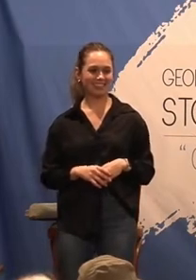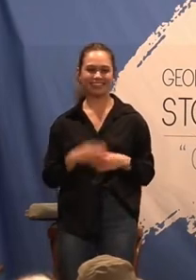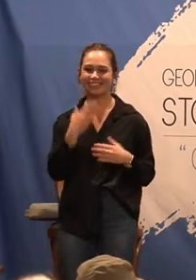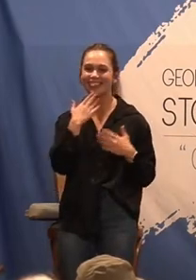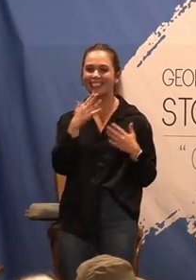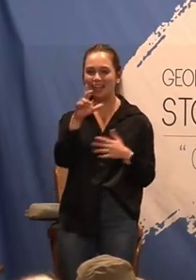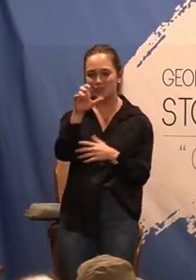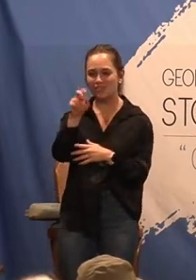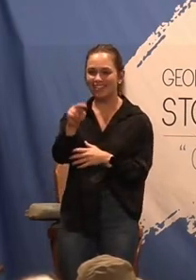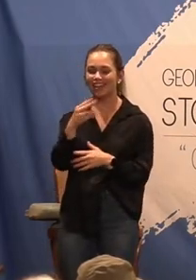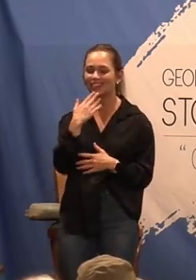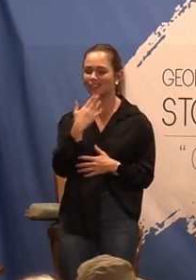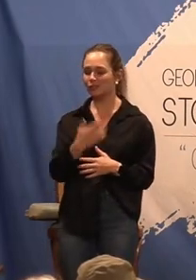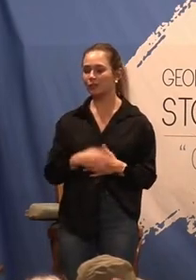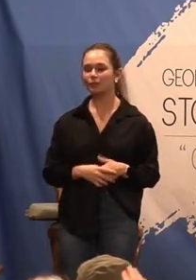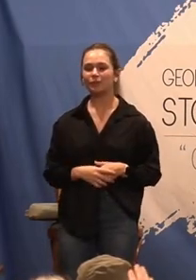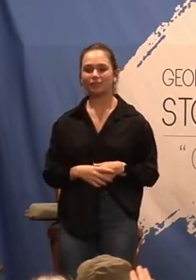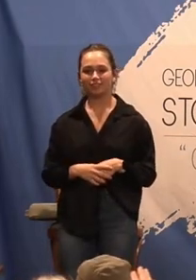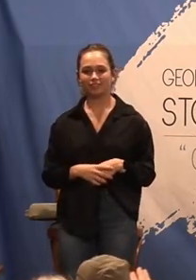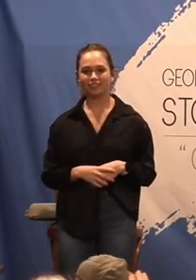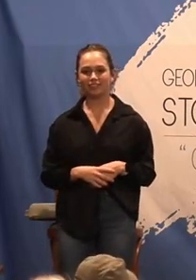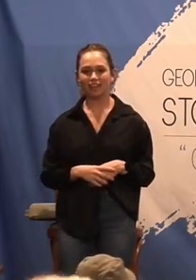Thank you, Len. I have to ask a